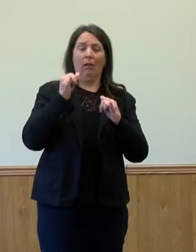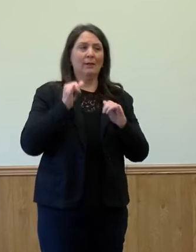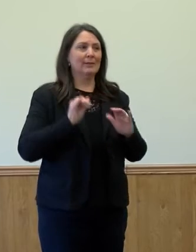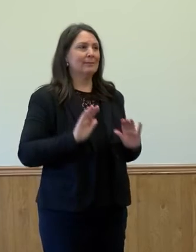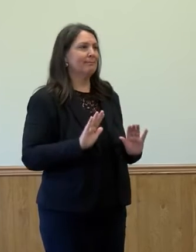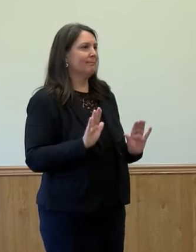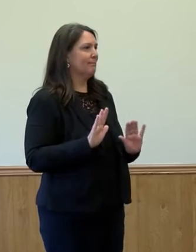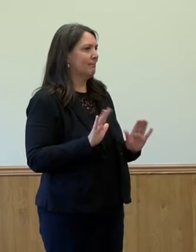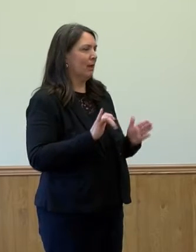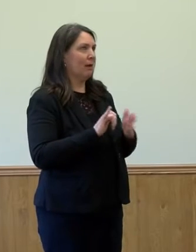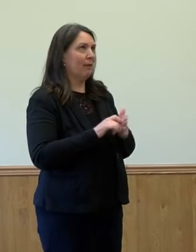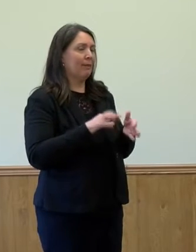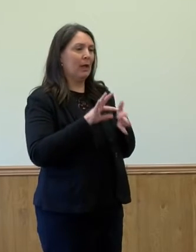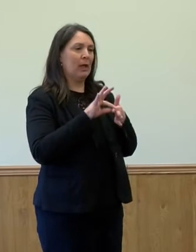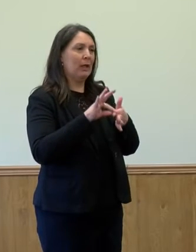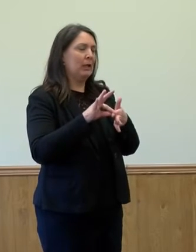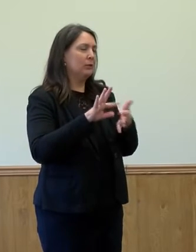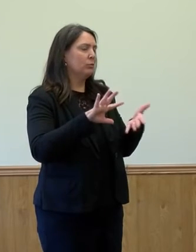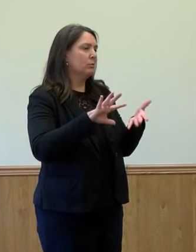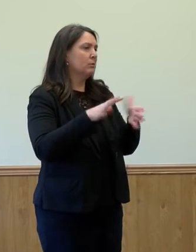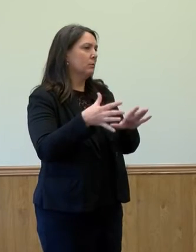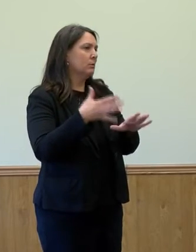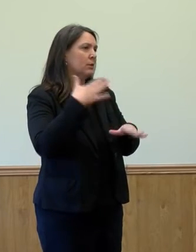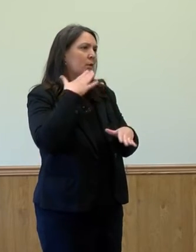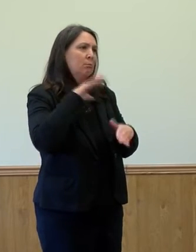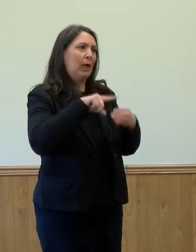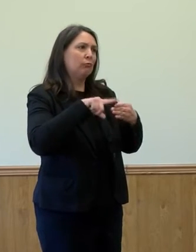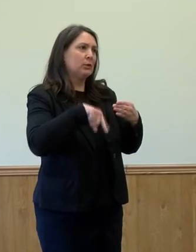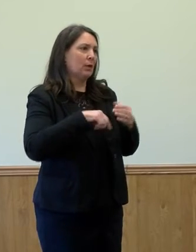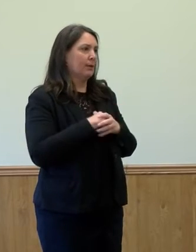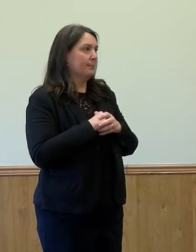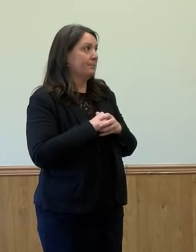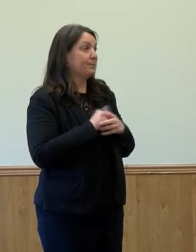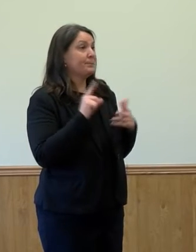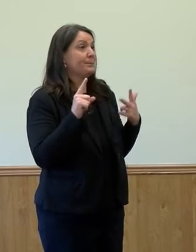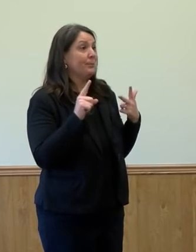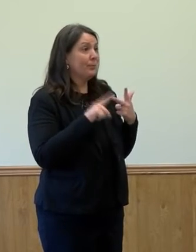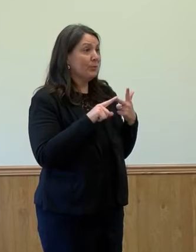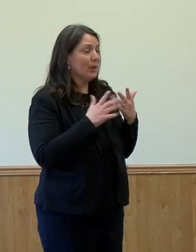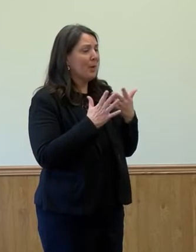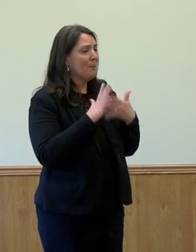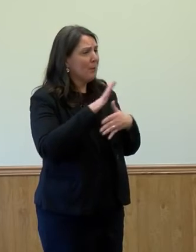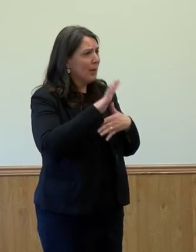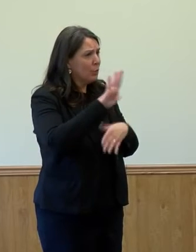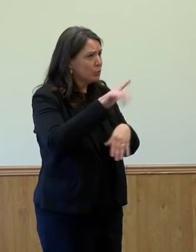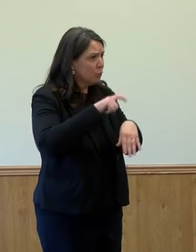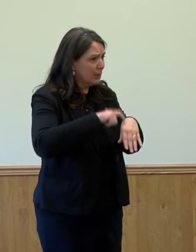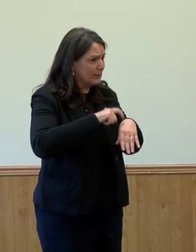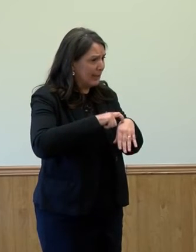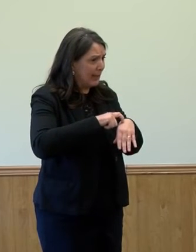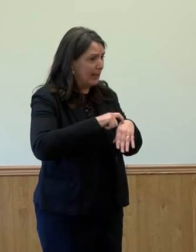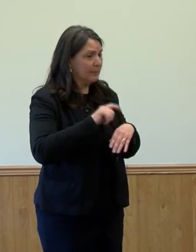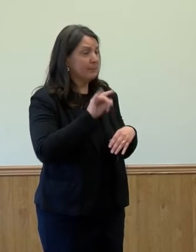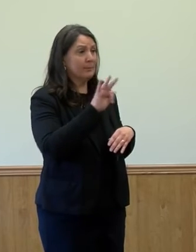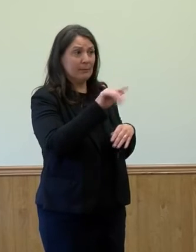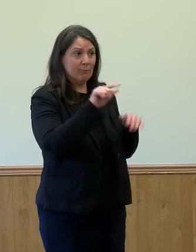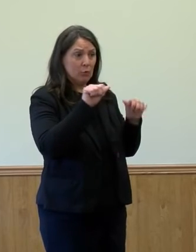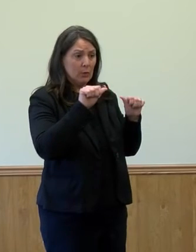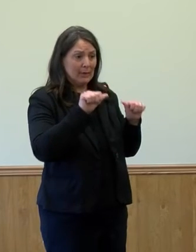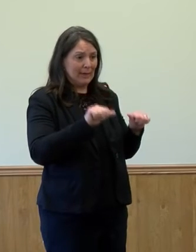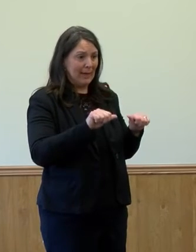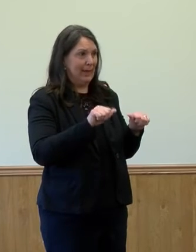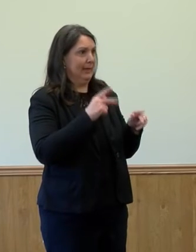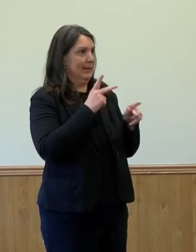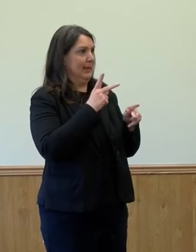step to disaster. Third, keep a schedule. This will help you prioritize your time. Where possible, spread out